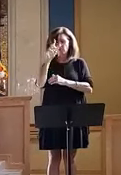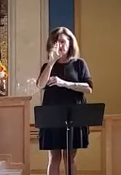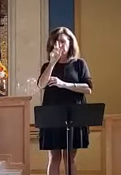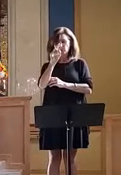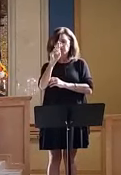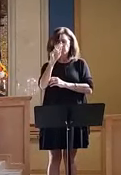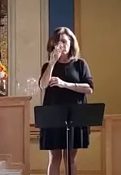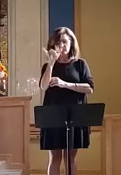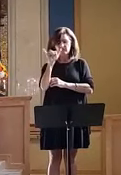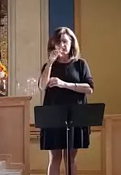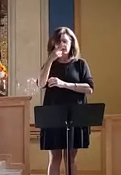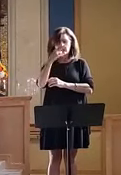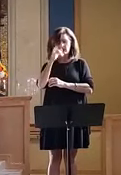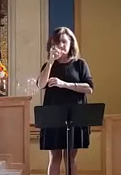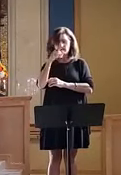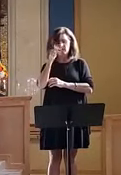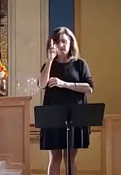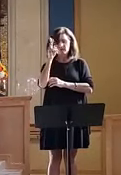for Dorothy Higdon